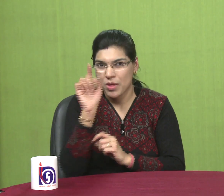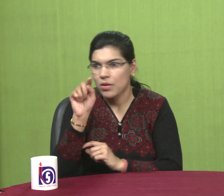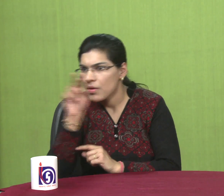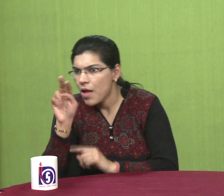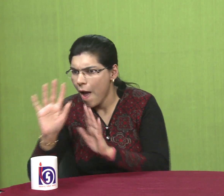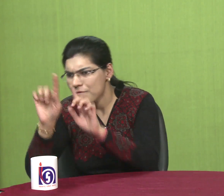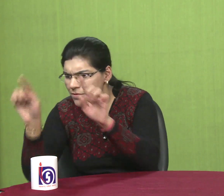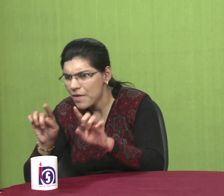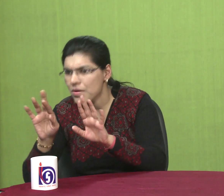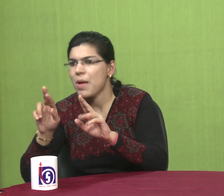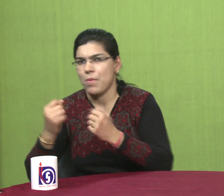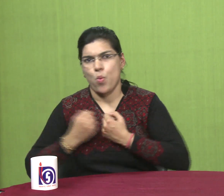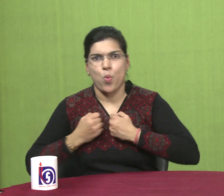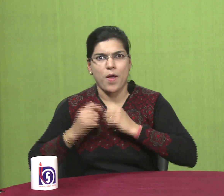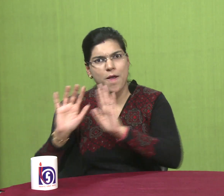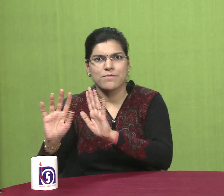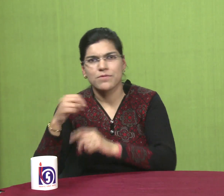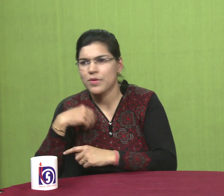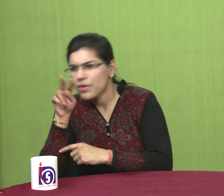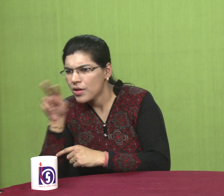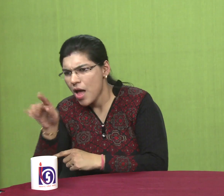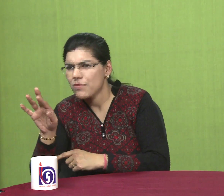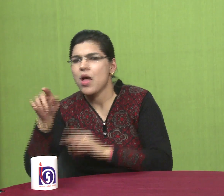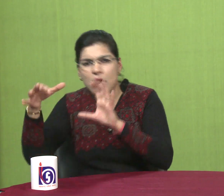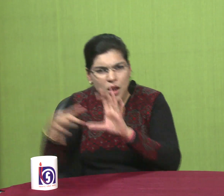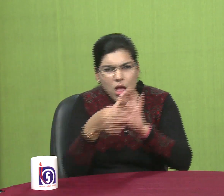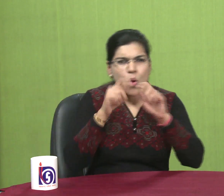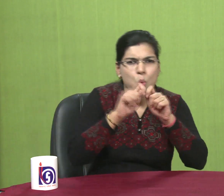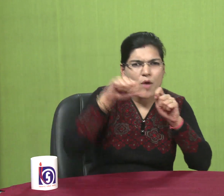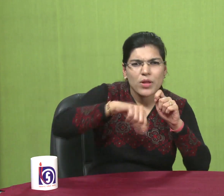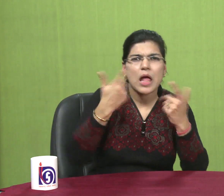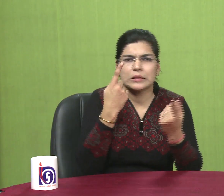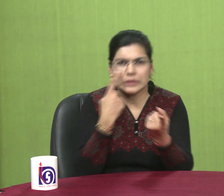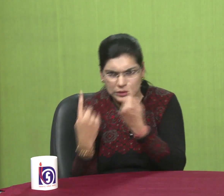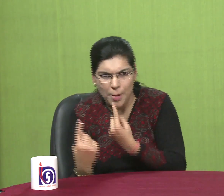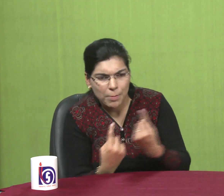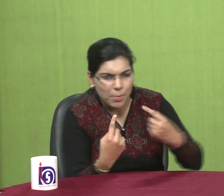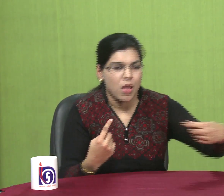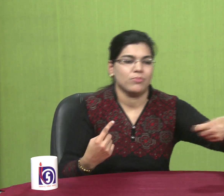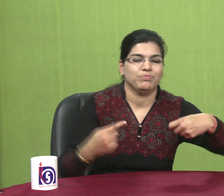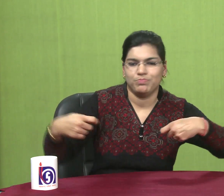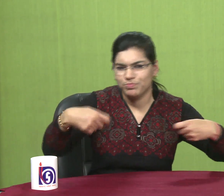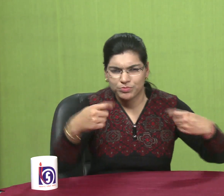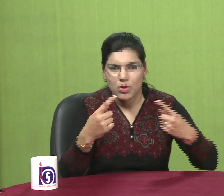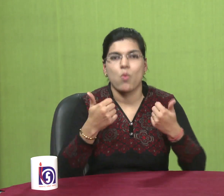to see what are the codes and what is the issue coming, and this is how the Telnet works.